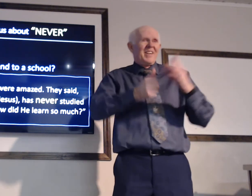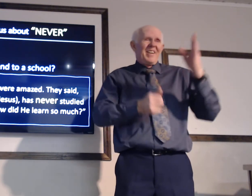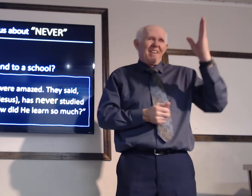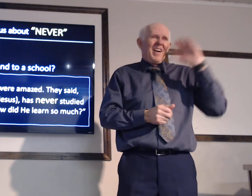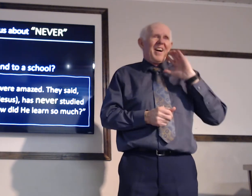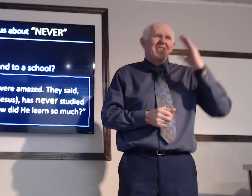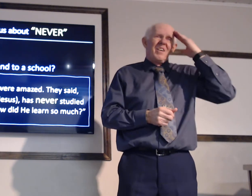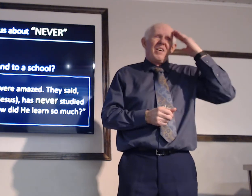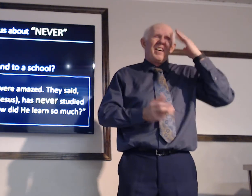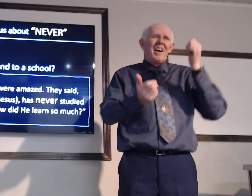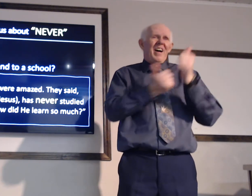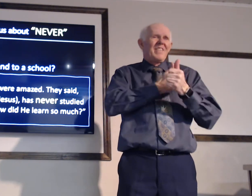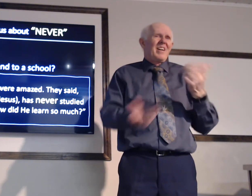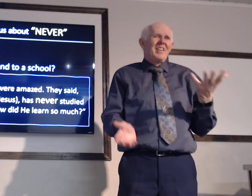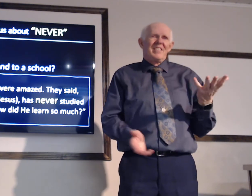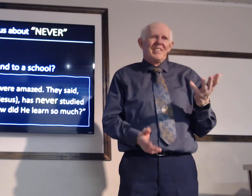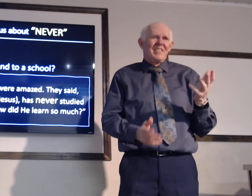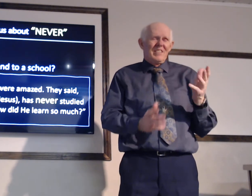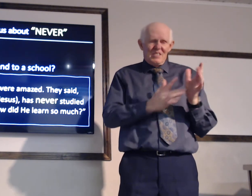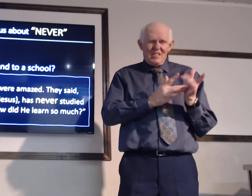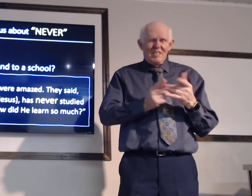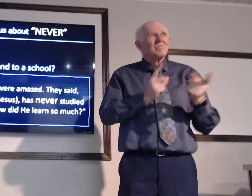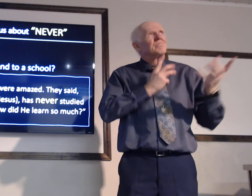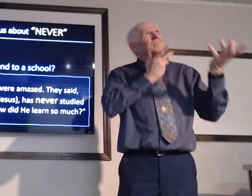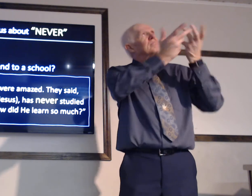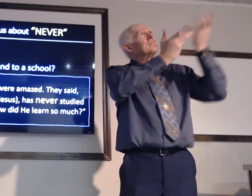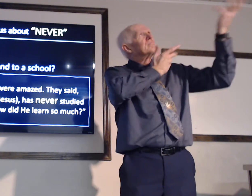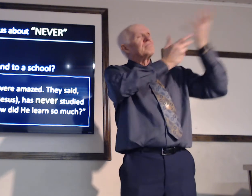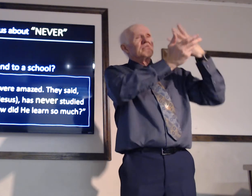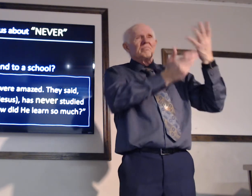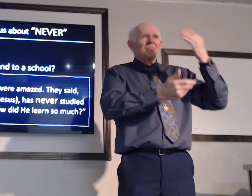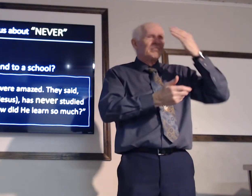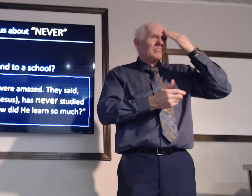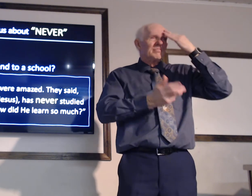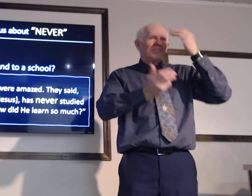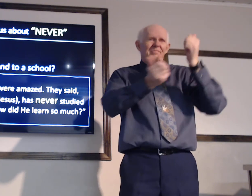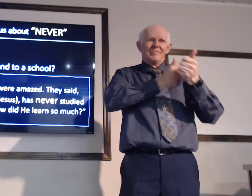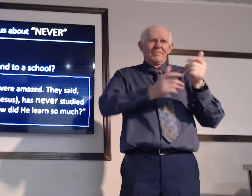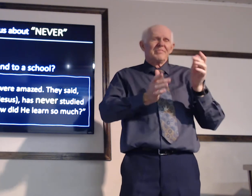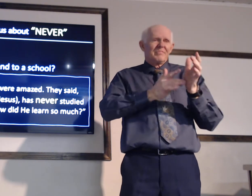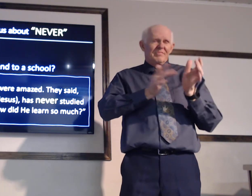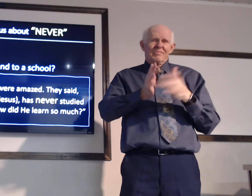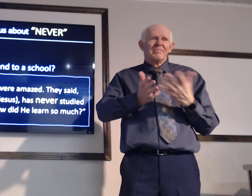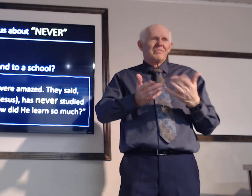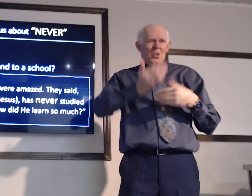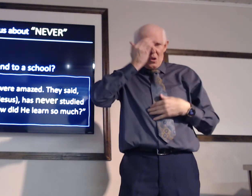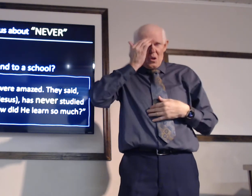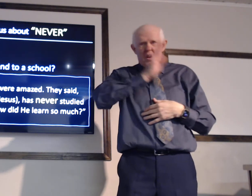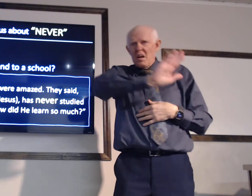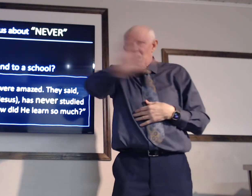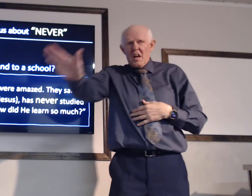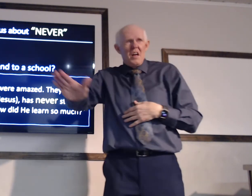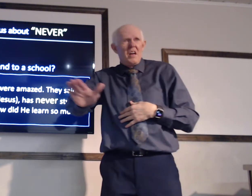Jesus himself was God. He knew everything. He knew everything.